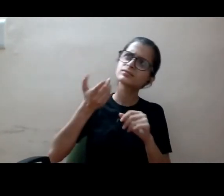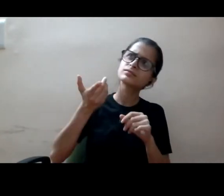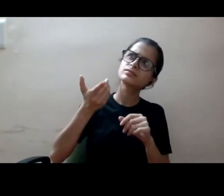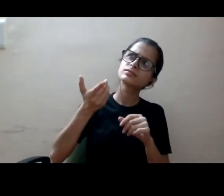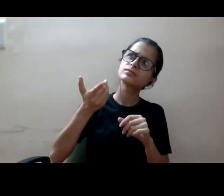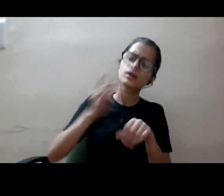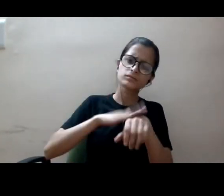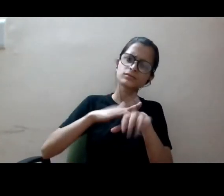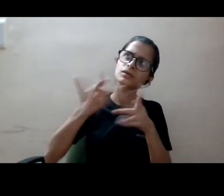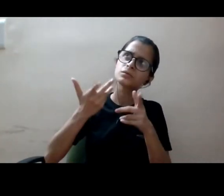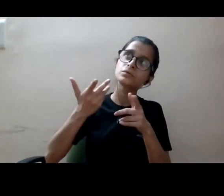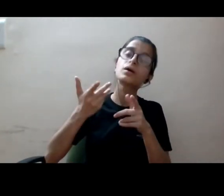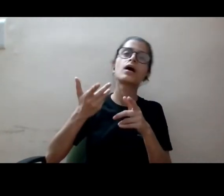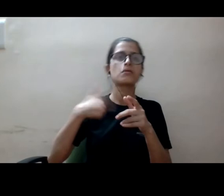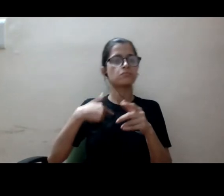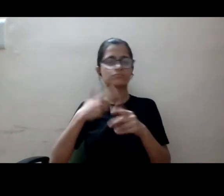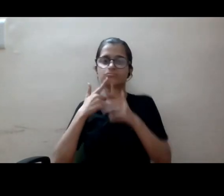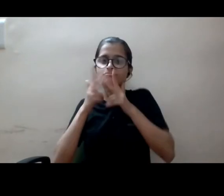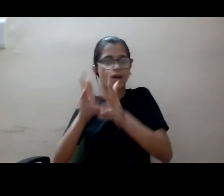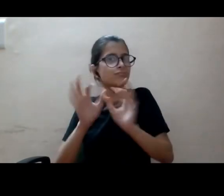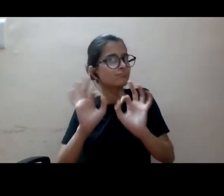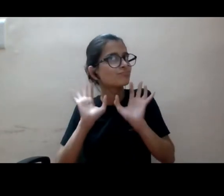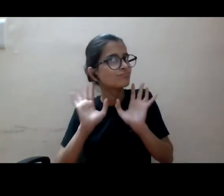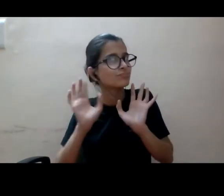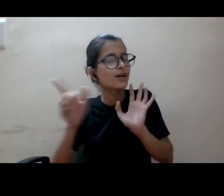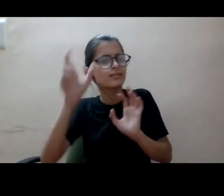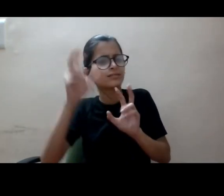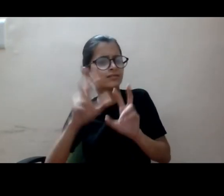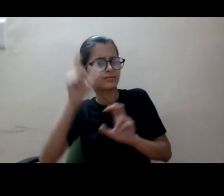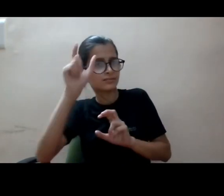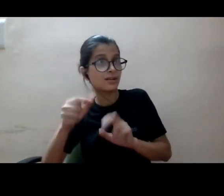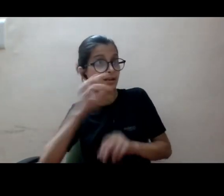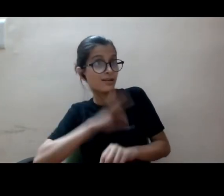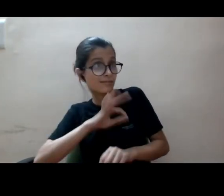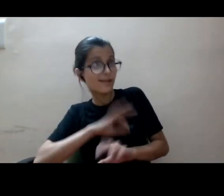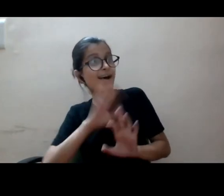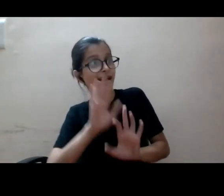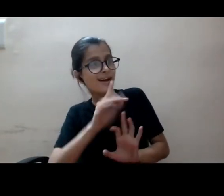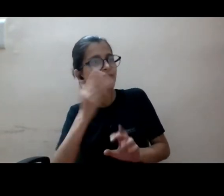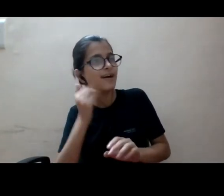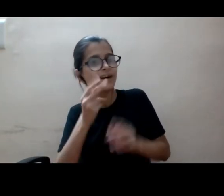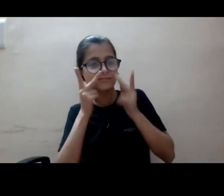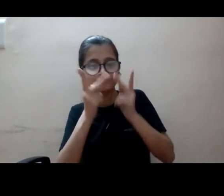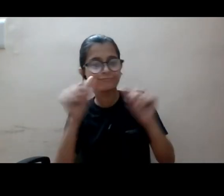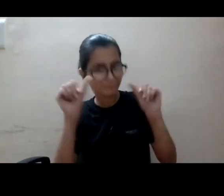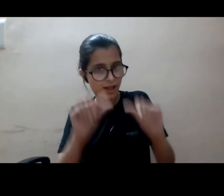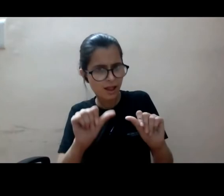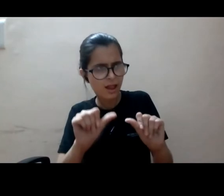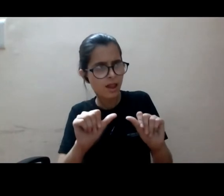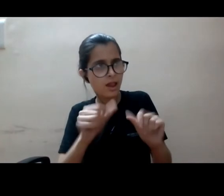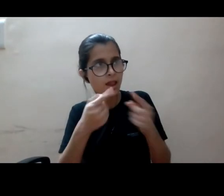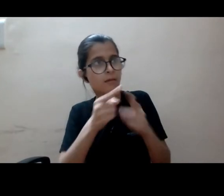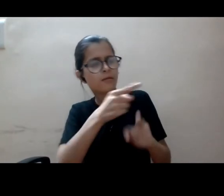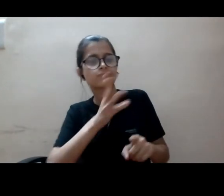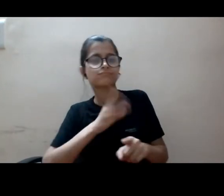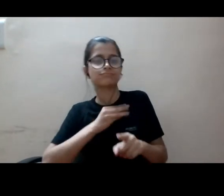your experience?" I said, "It was good." Then he said, "You know, you have an advantage because you can't see, you don't really get